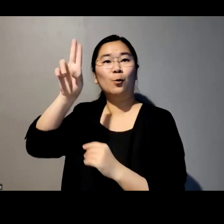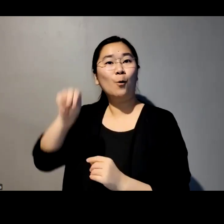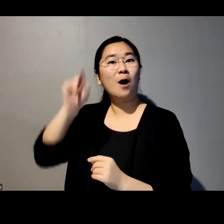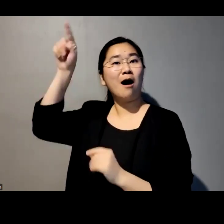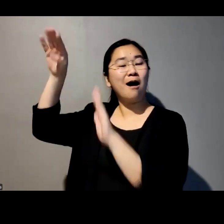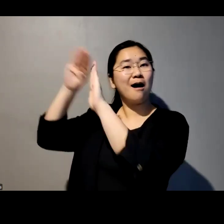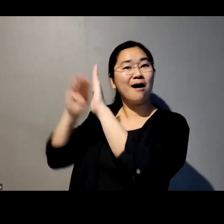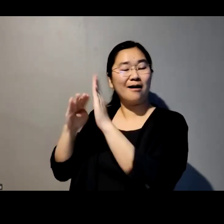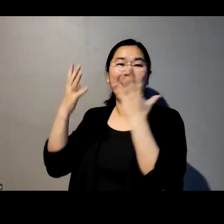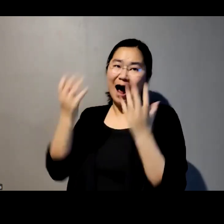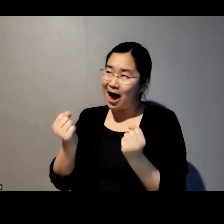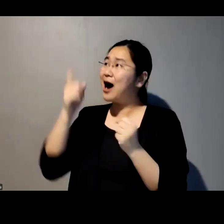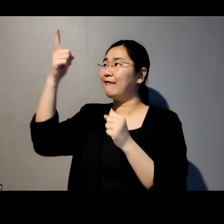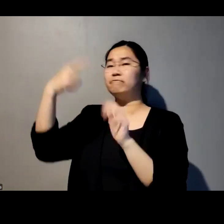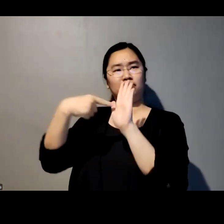while